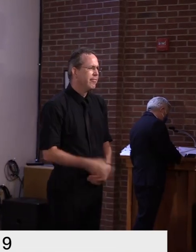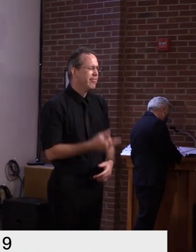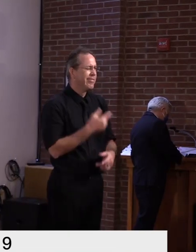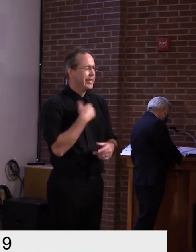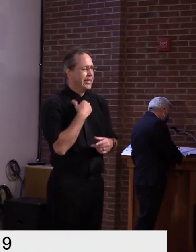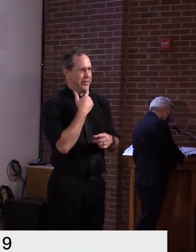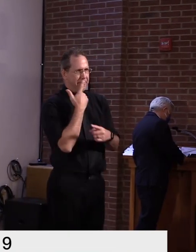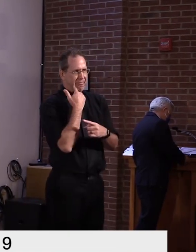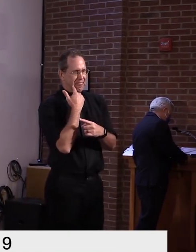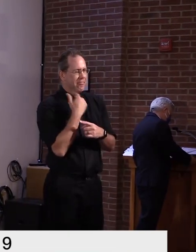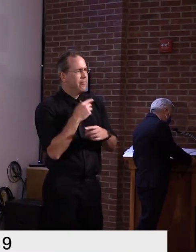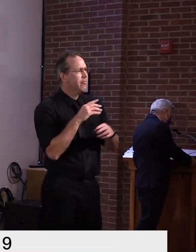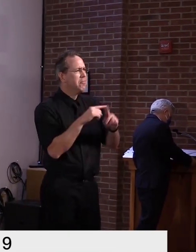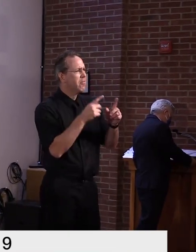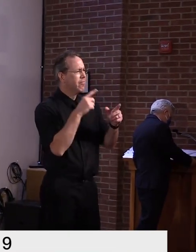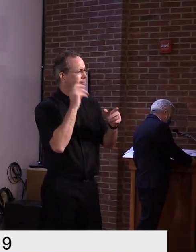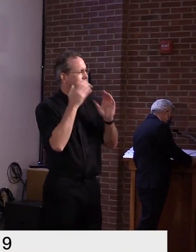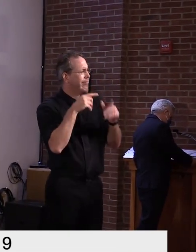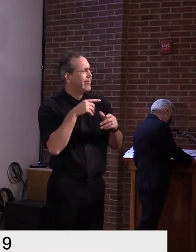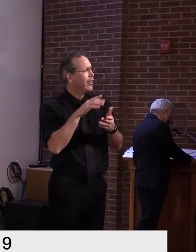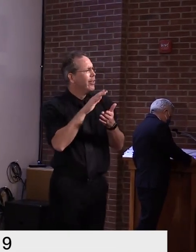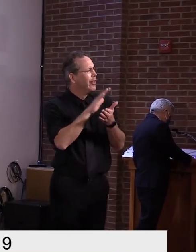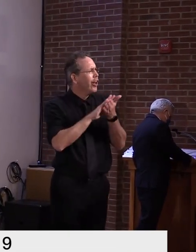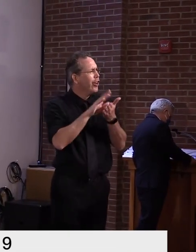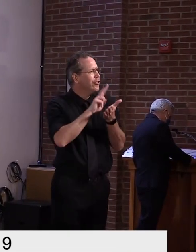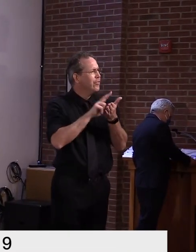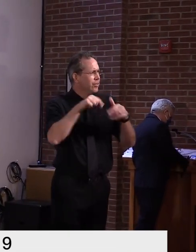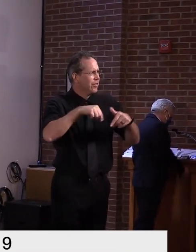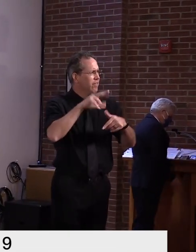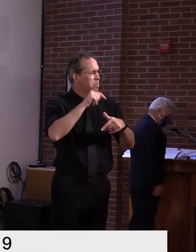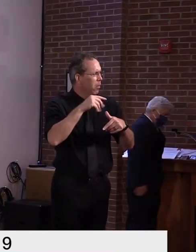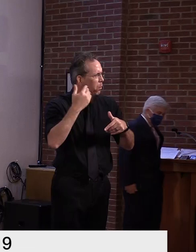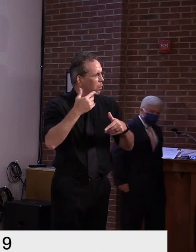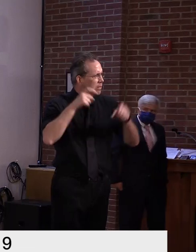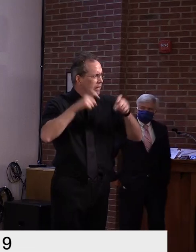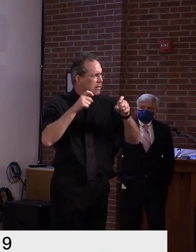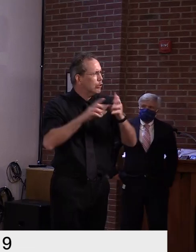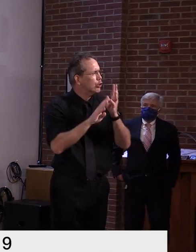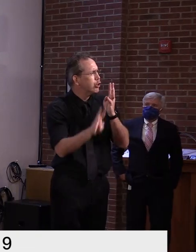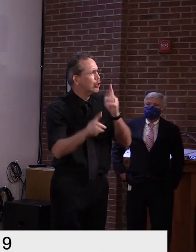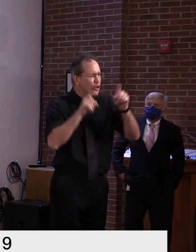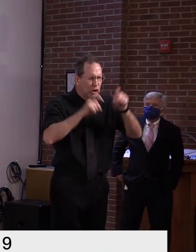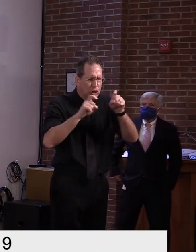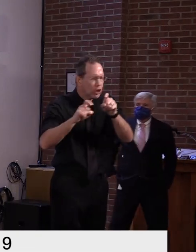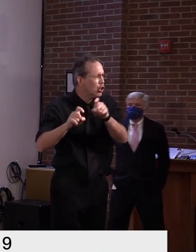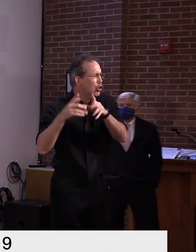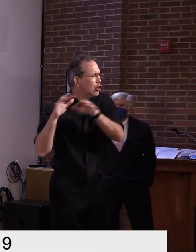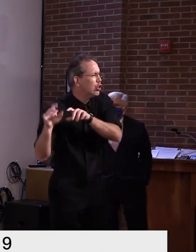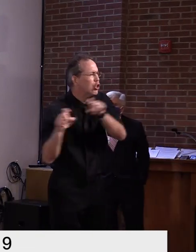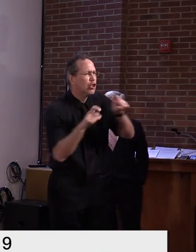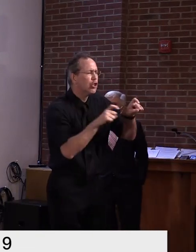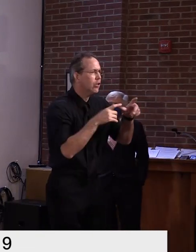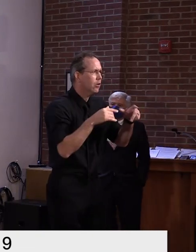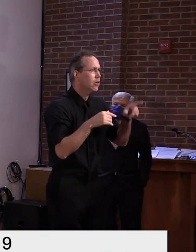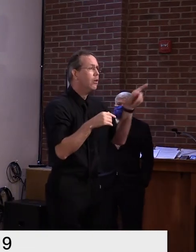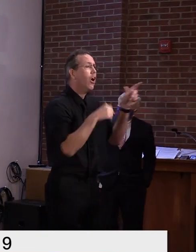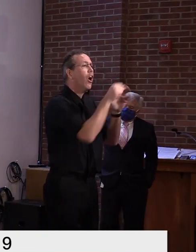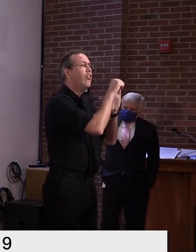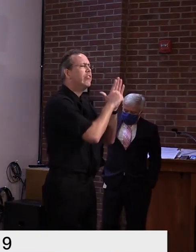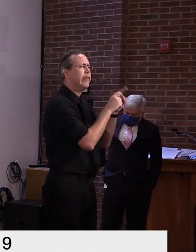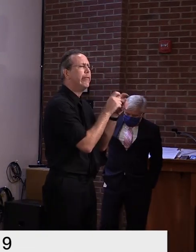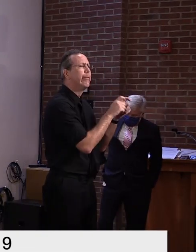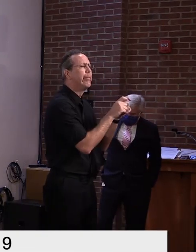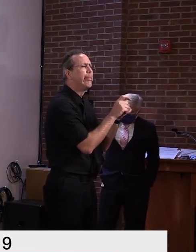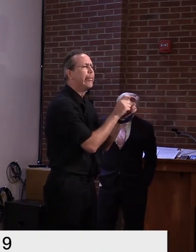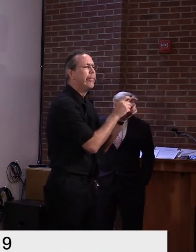When you use the word ability, you mean just access to testing and? Not necessarily, either access to